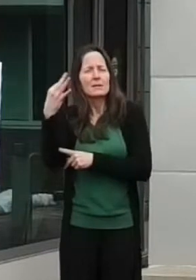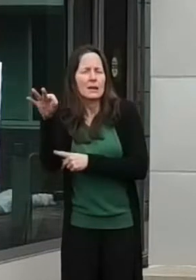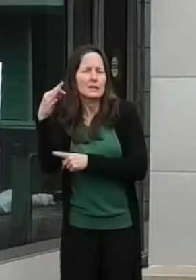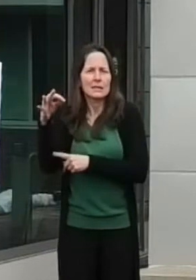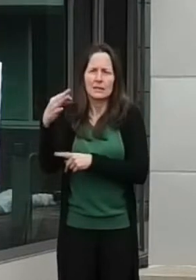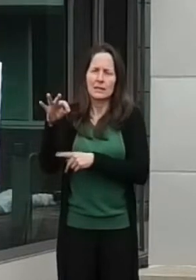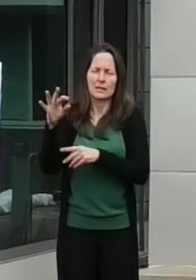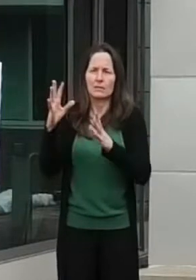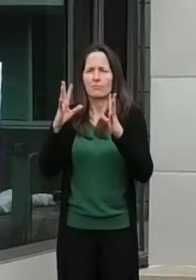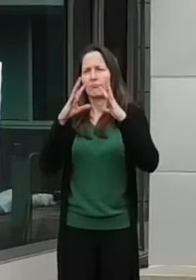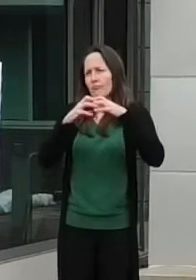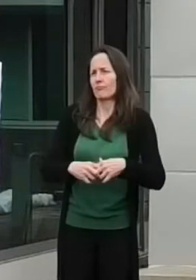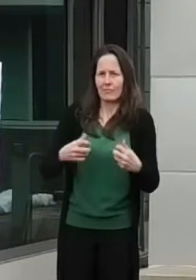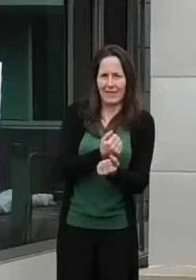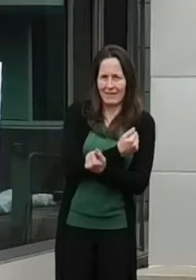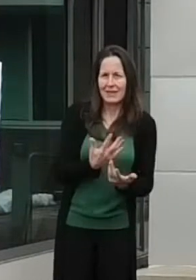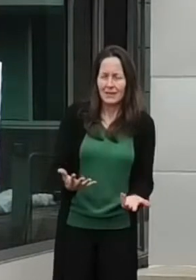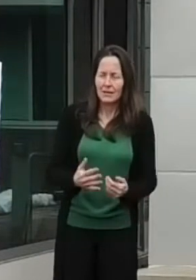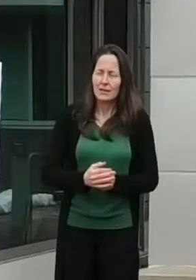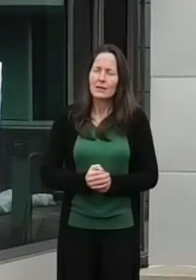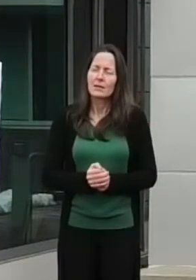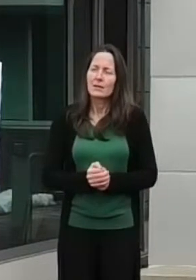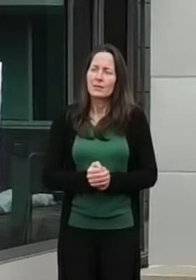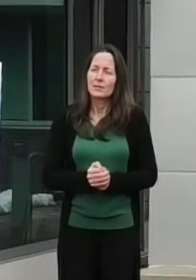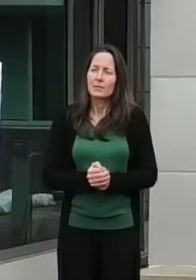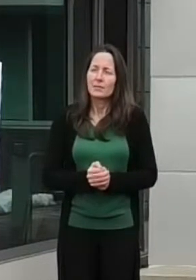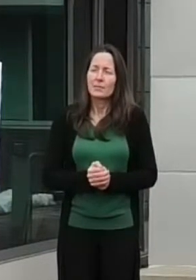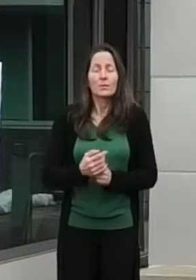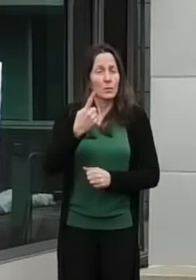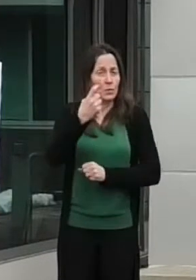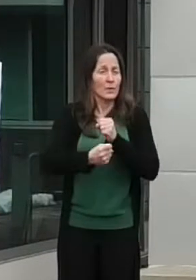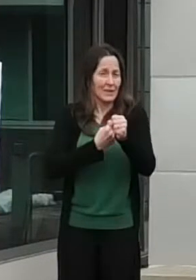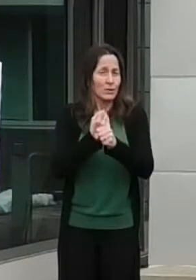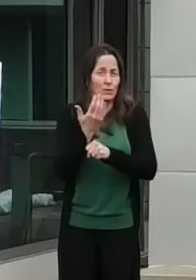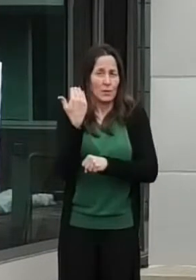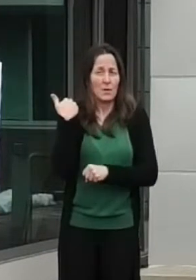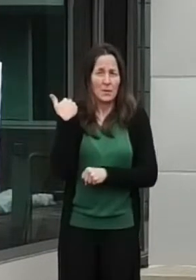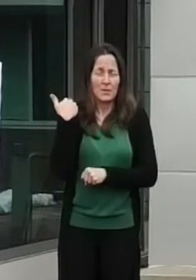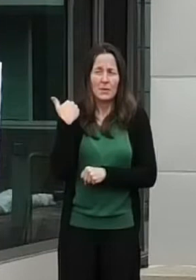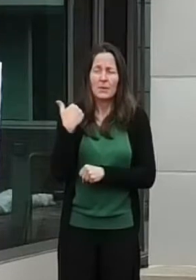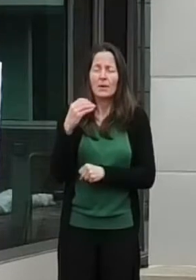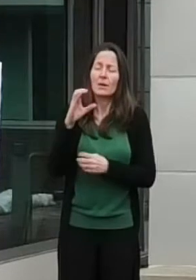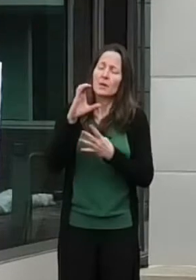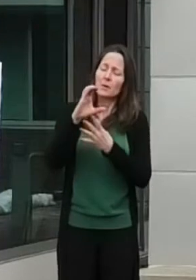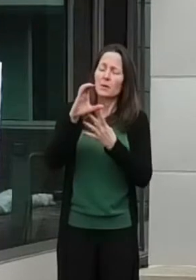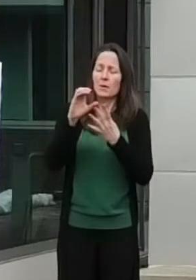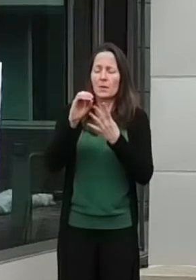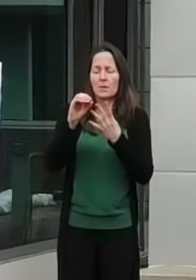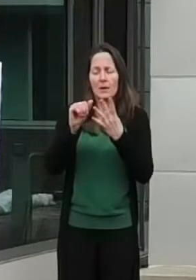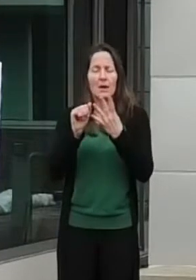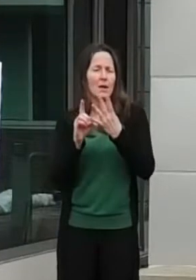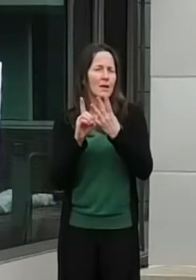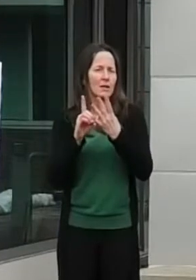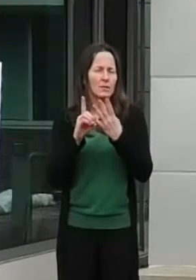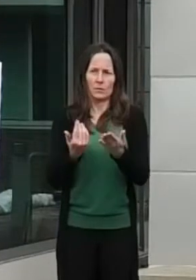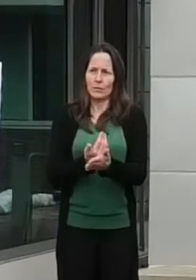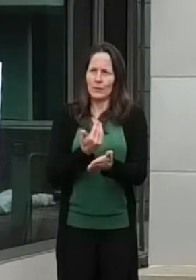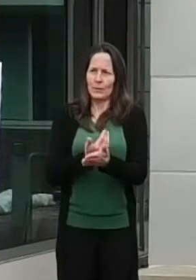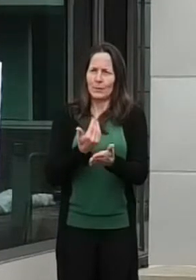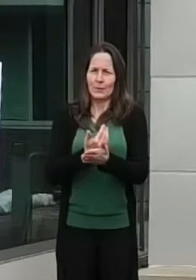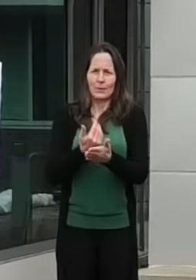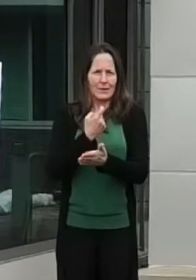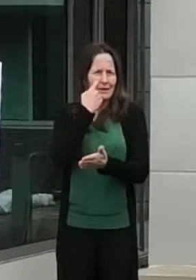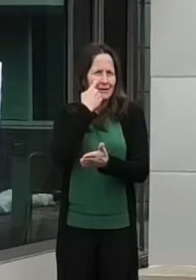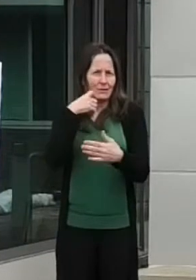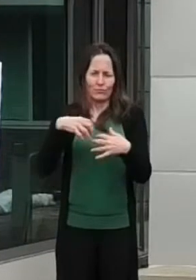county. A year ago, as Dr. Ball mentioned, the co-ed was brand new. We were